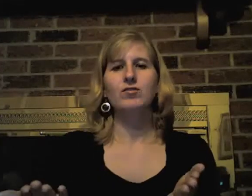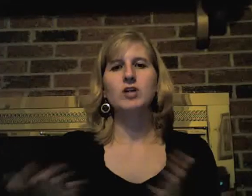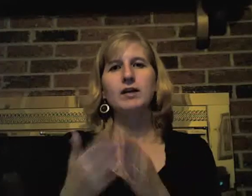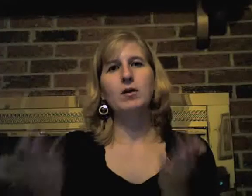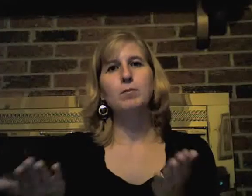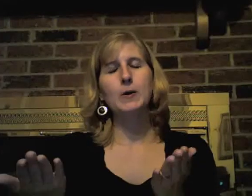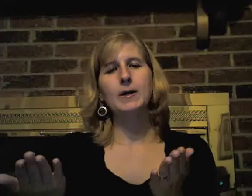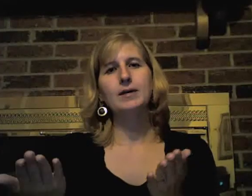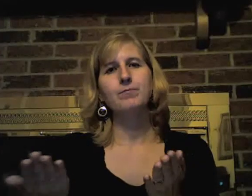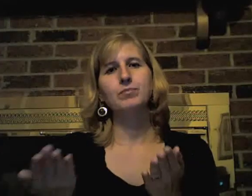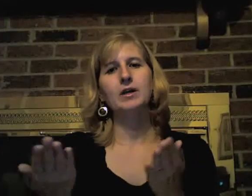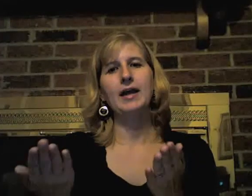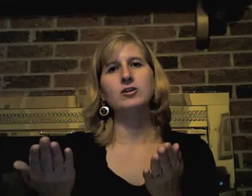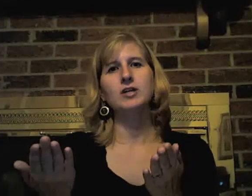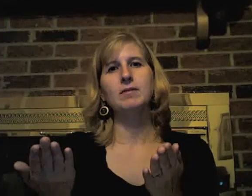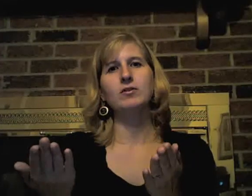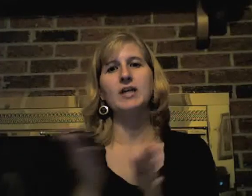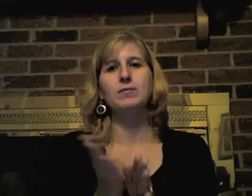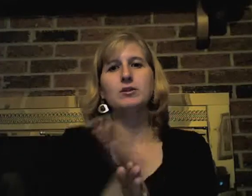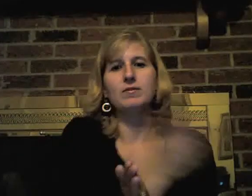book and you're talking about the chapters before,